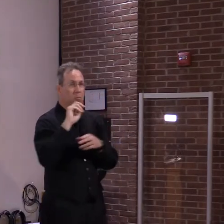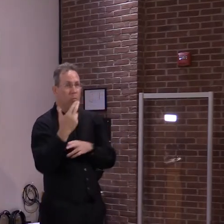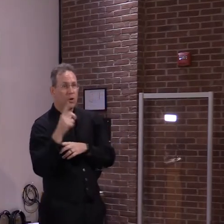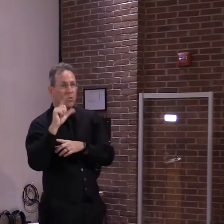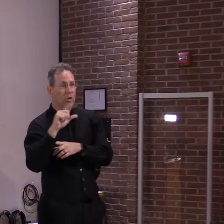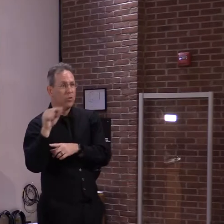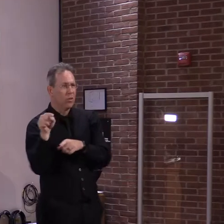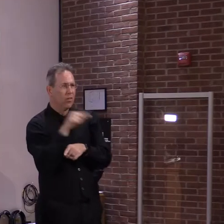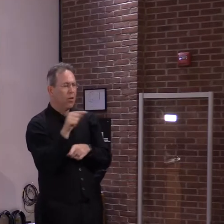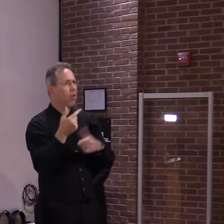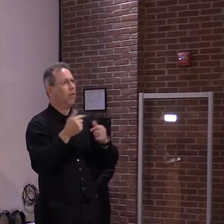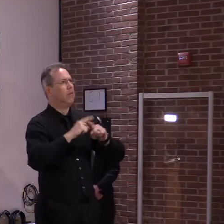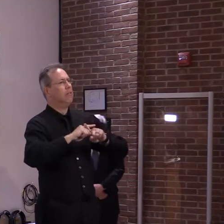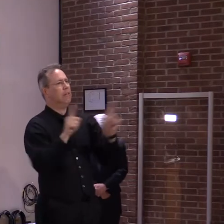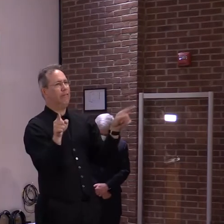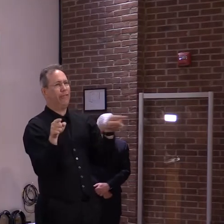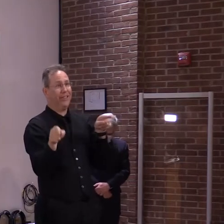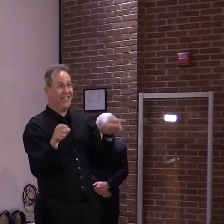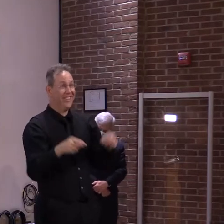So